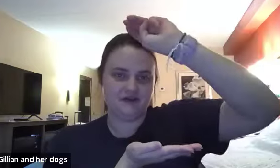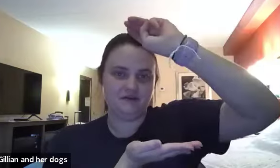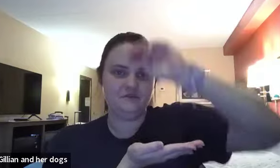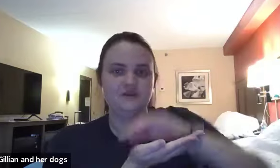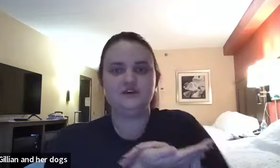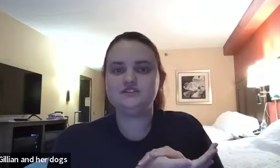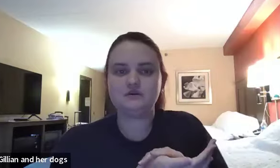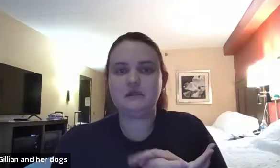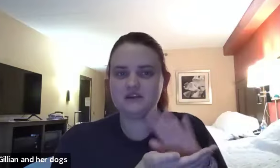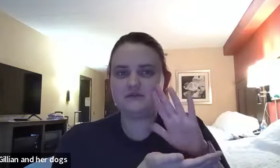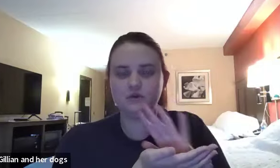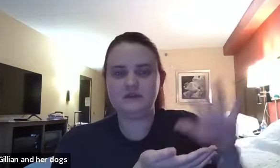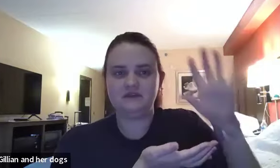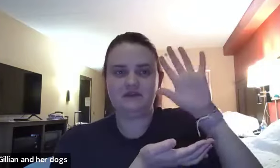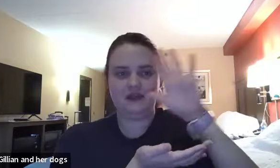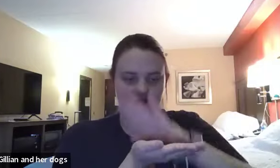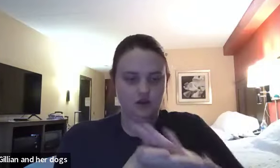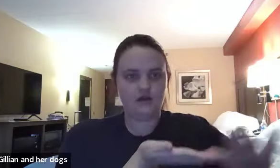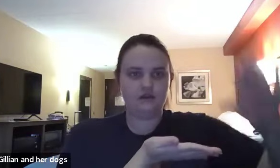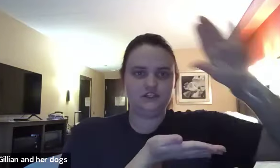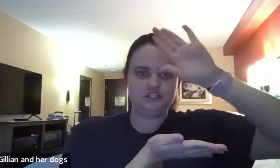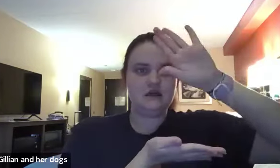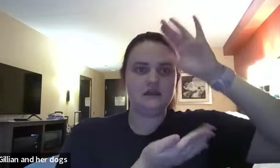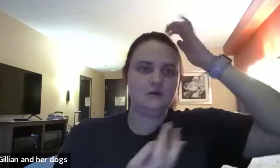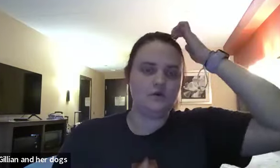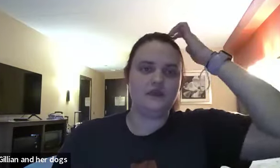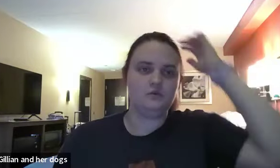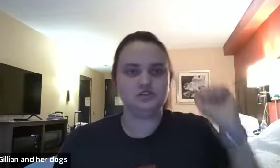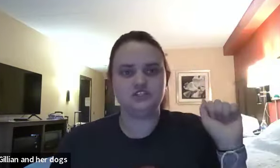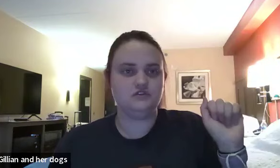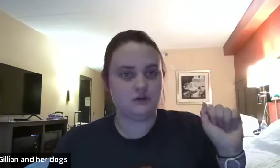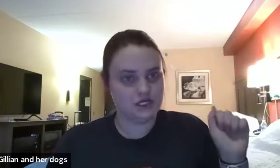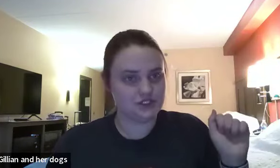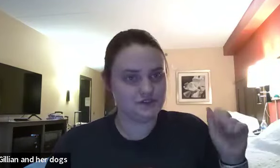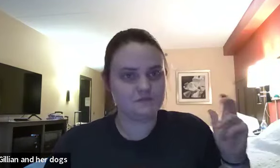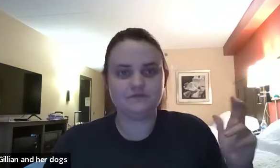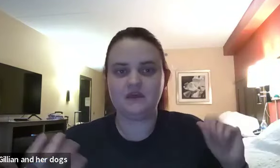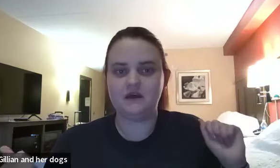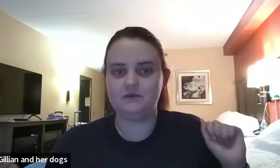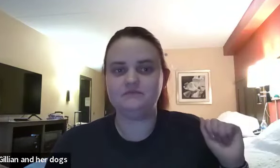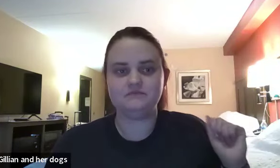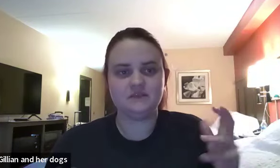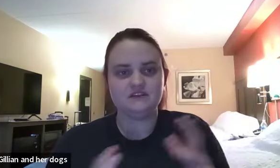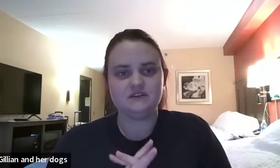Montevallo. So a lot of them will make that like college sign or they will just do their initials. So that's